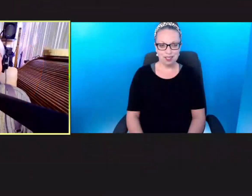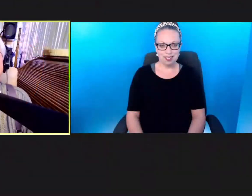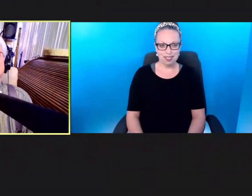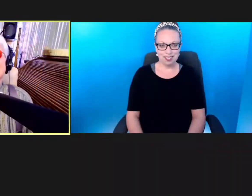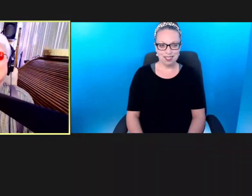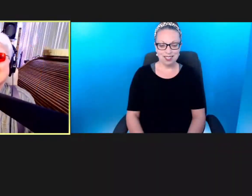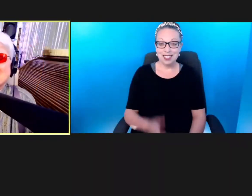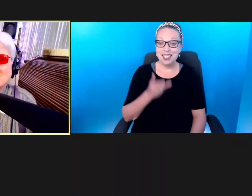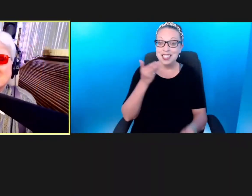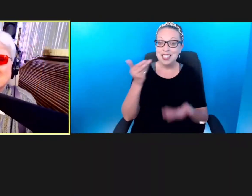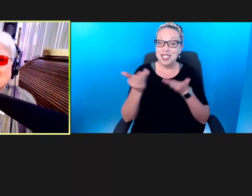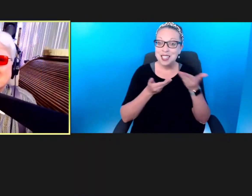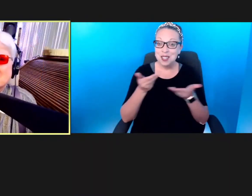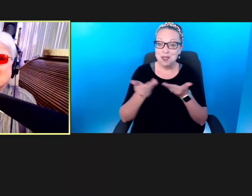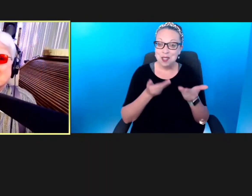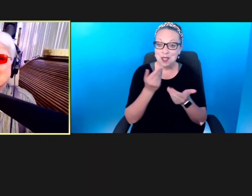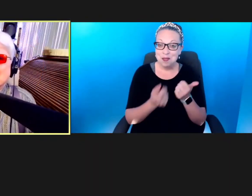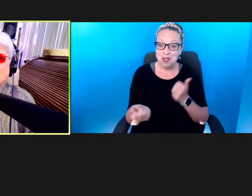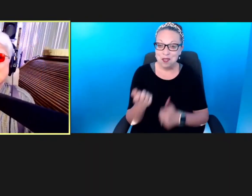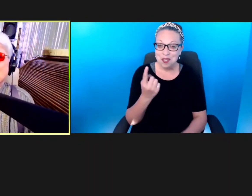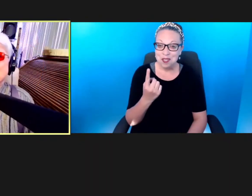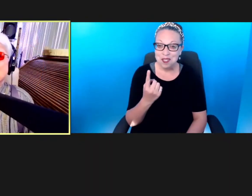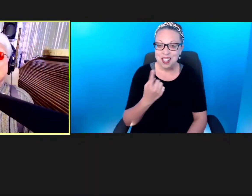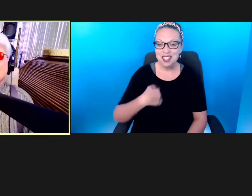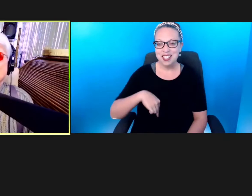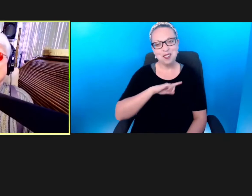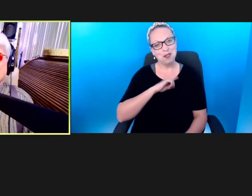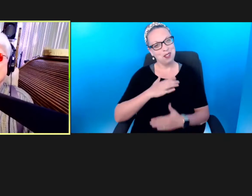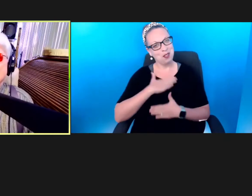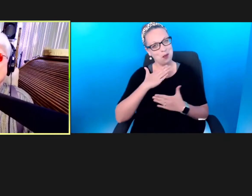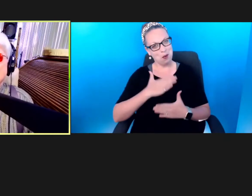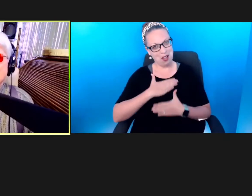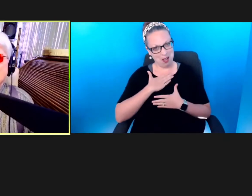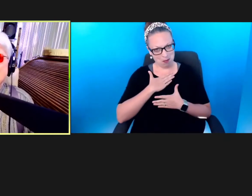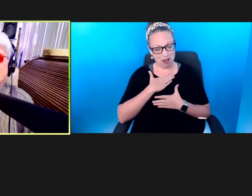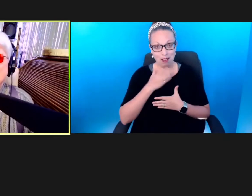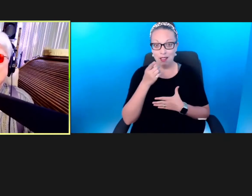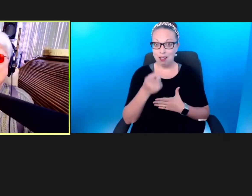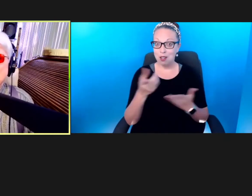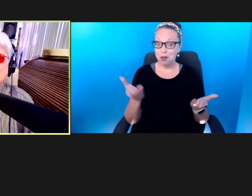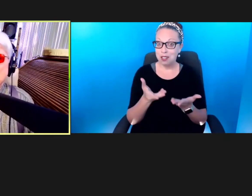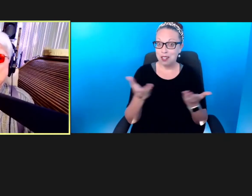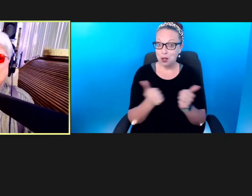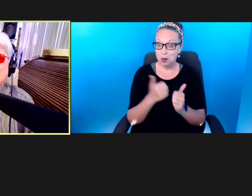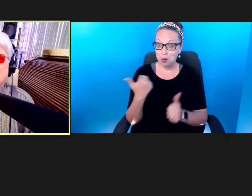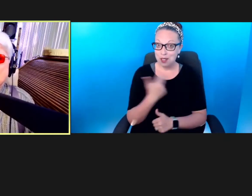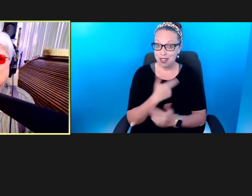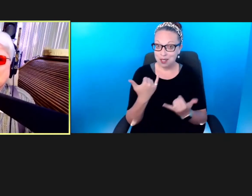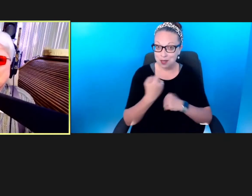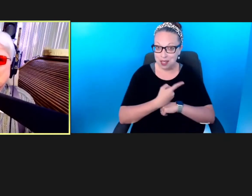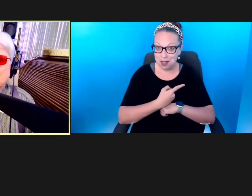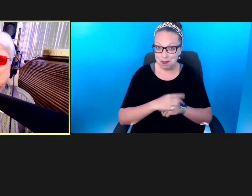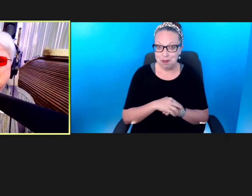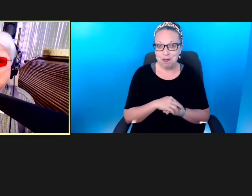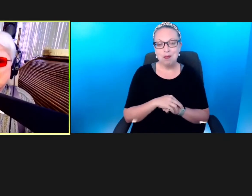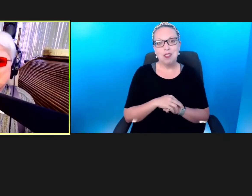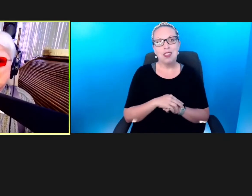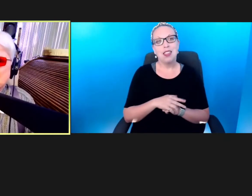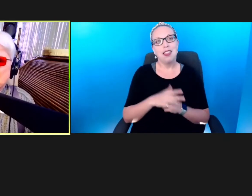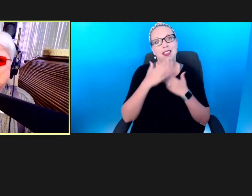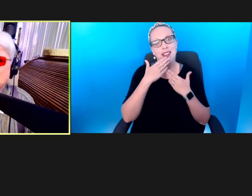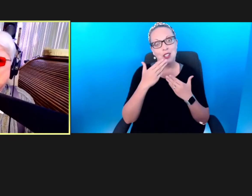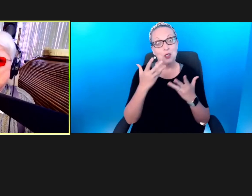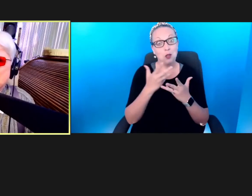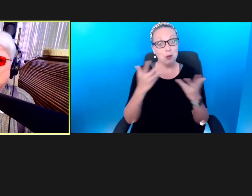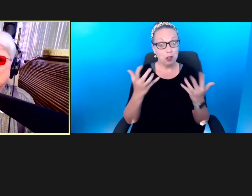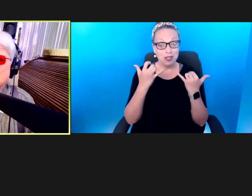Welcome, everybody. We are so happy that you are here with us today, especially since we